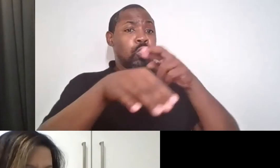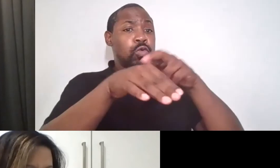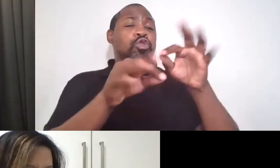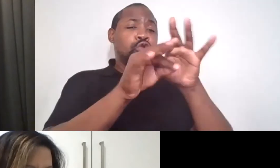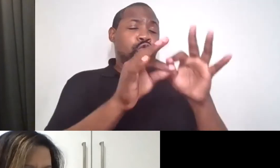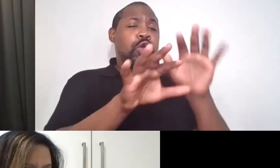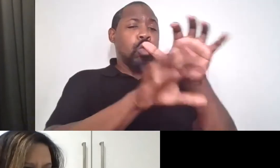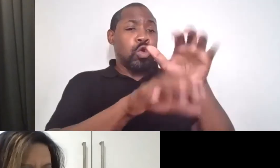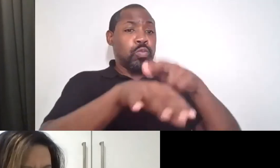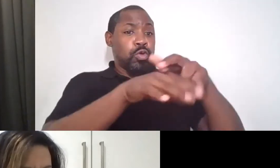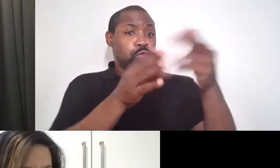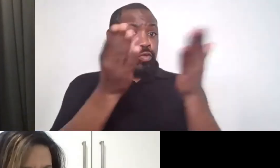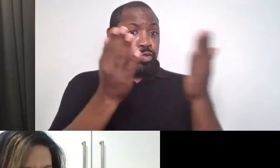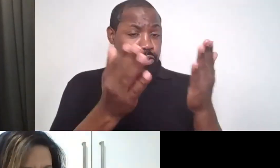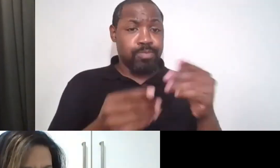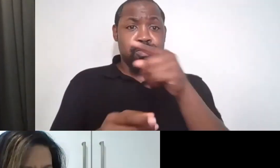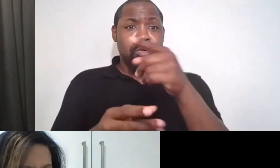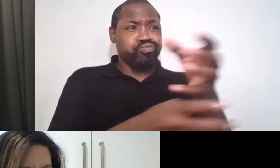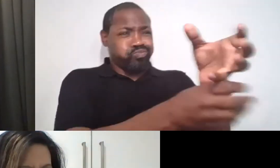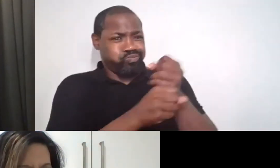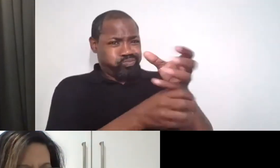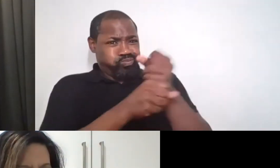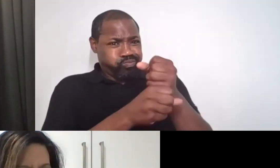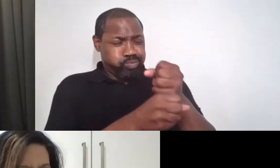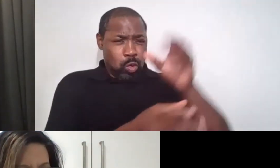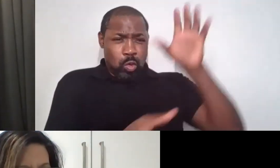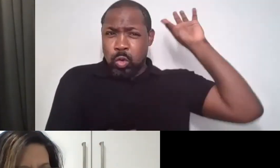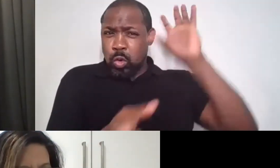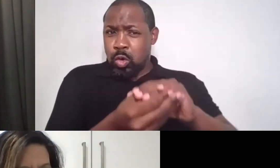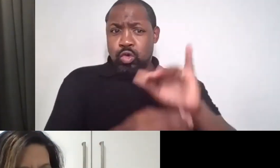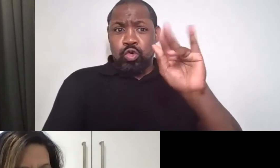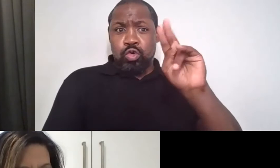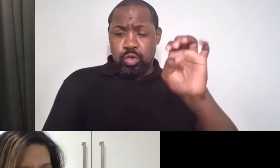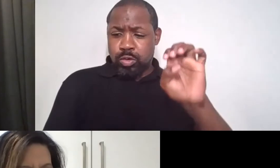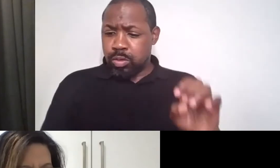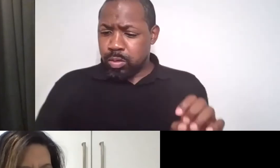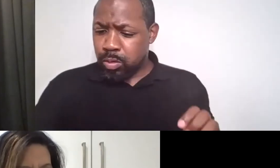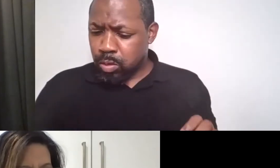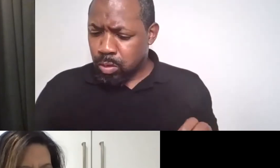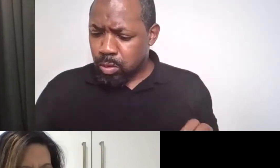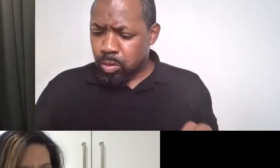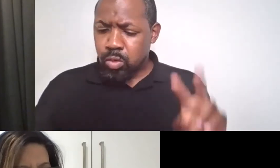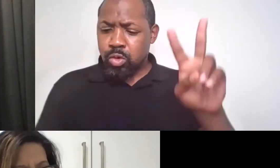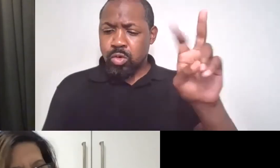And then interpreter referral, interpreter and CART requests. We received in the month of June,